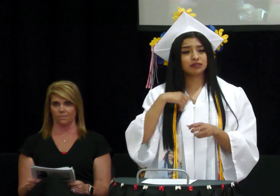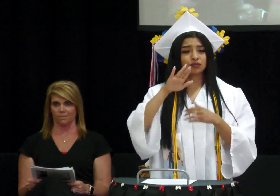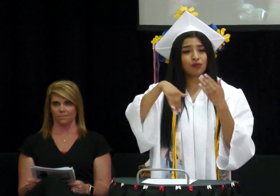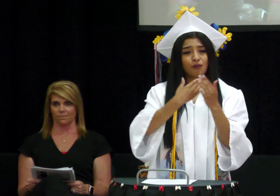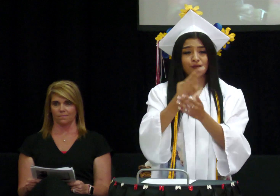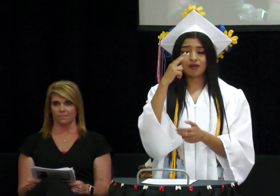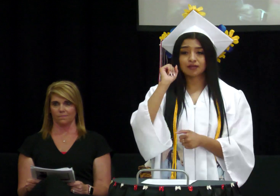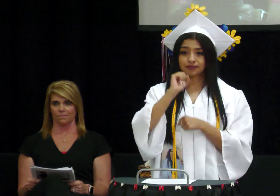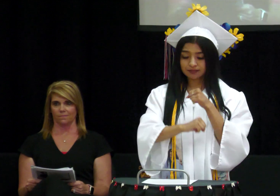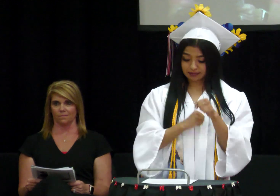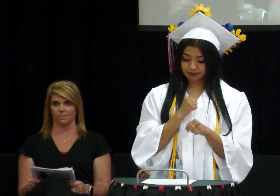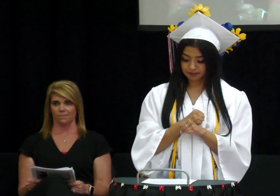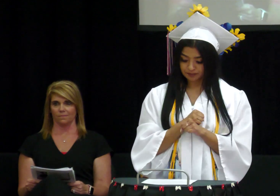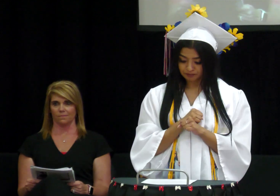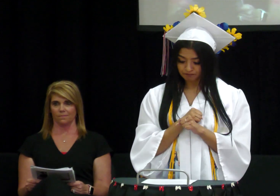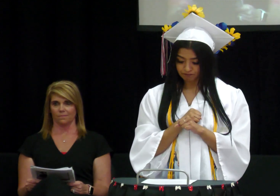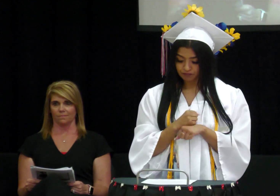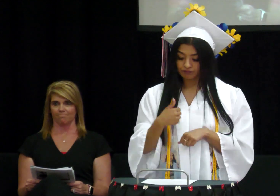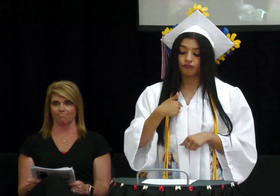I've had some tough years in high school.